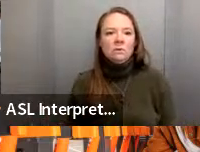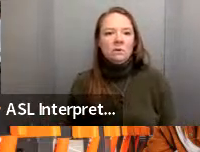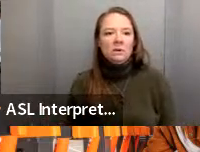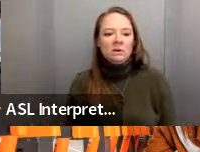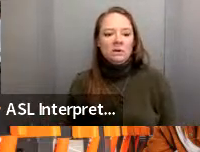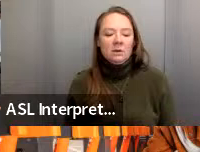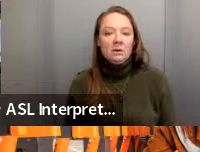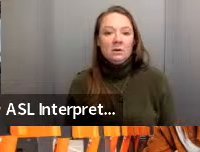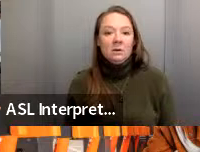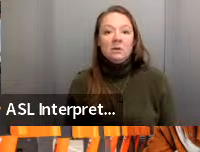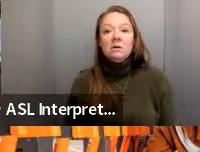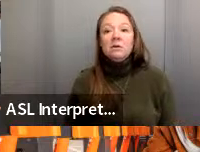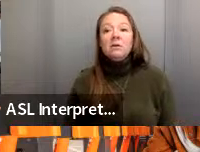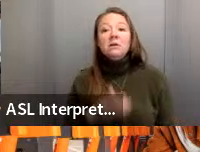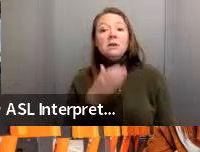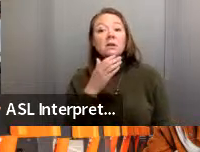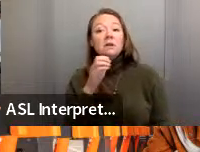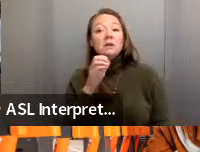Thanks, Chris.